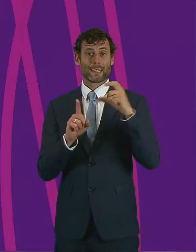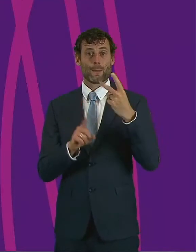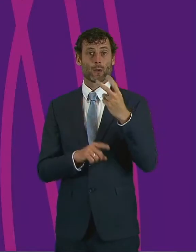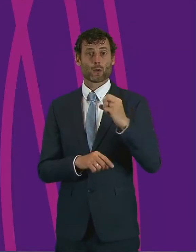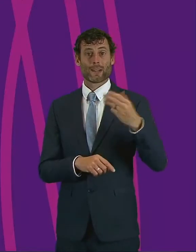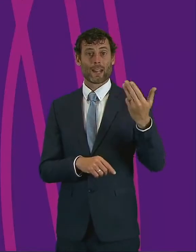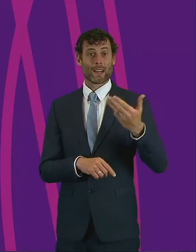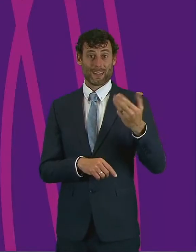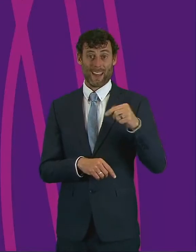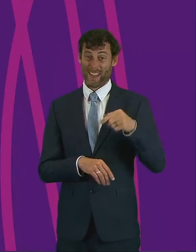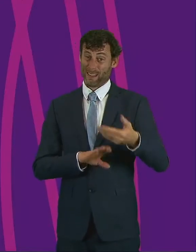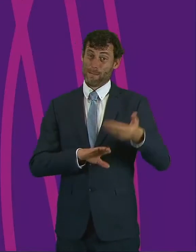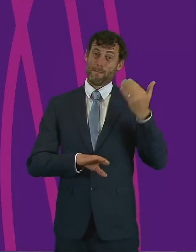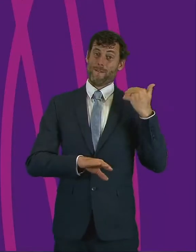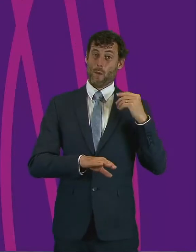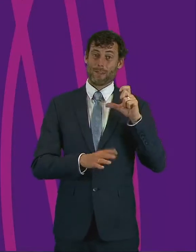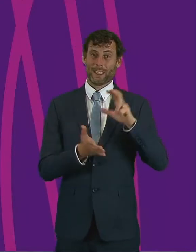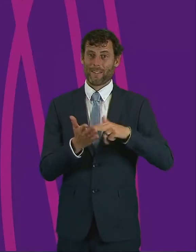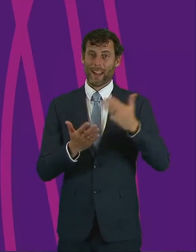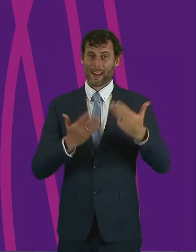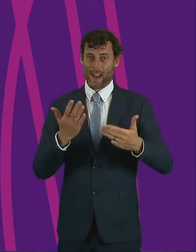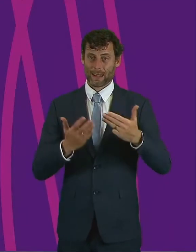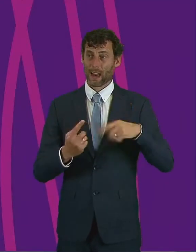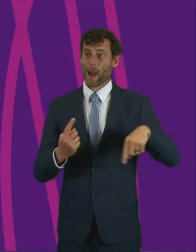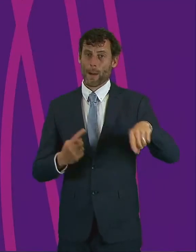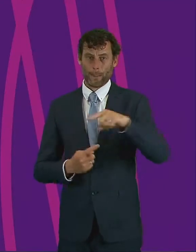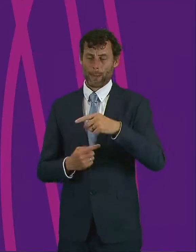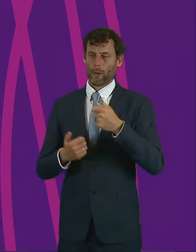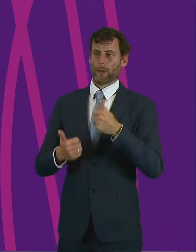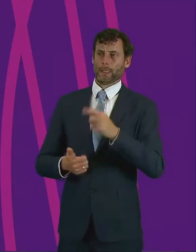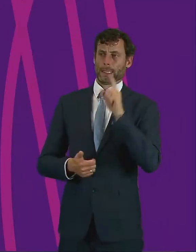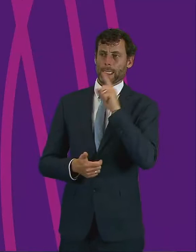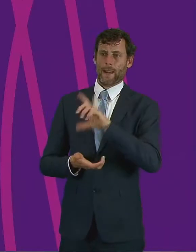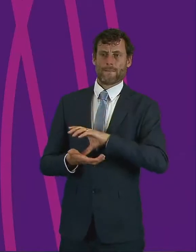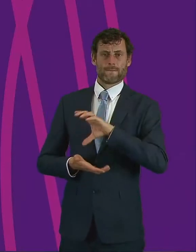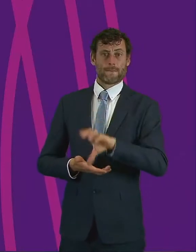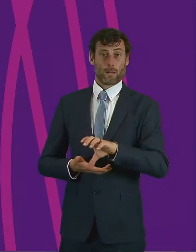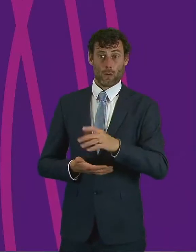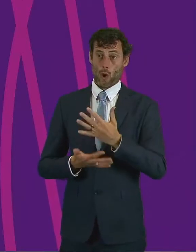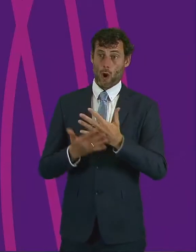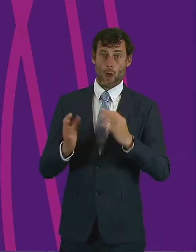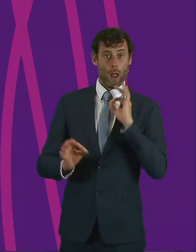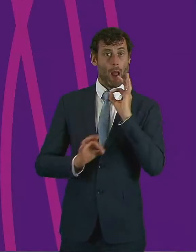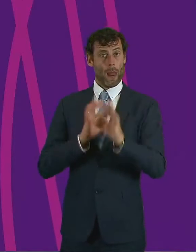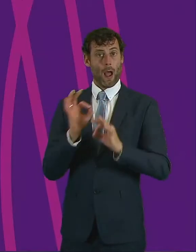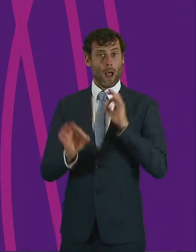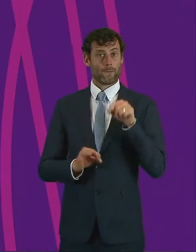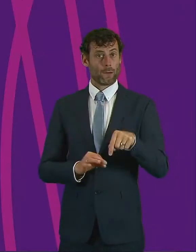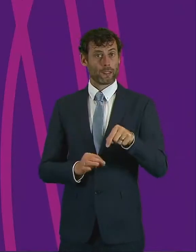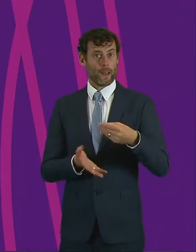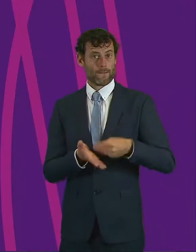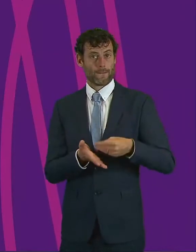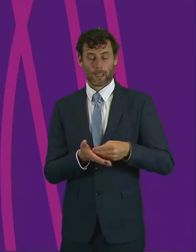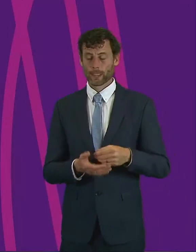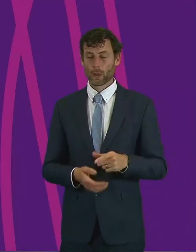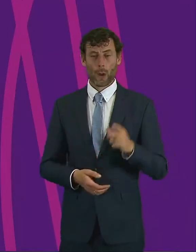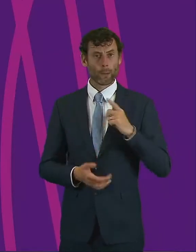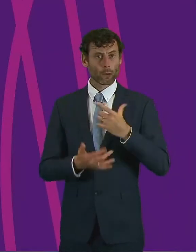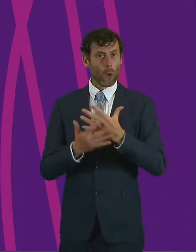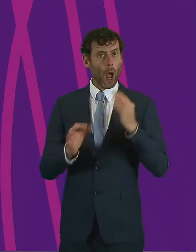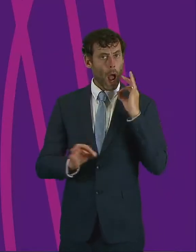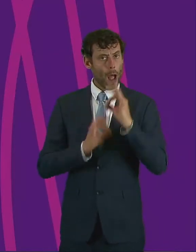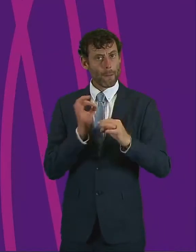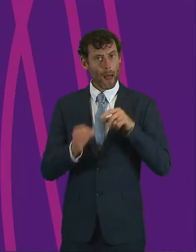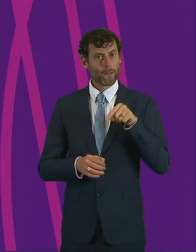to COVID, it had been welcomed by stakeholders and take-up had been high. As a result of pent-up demand having